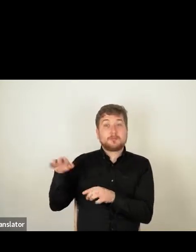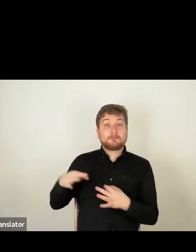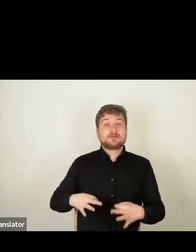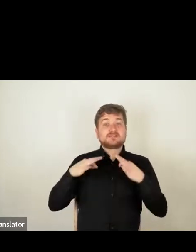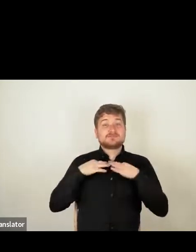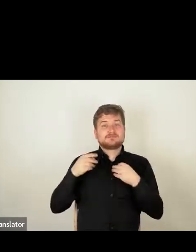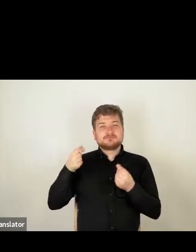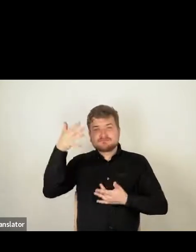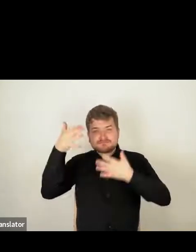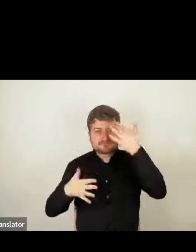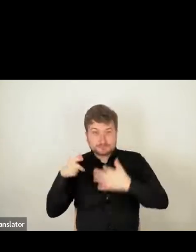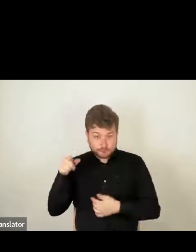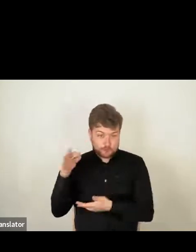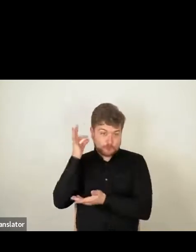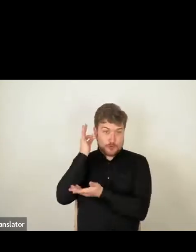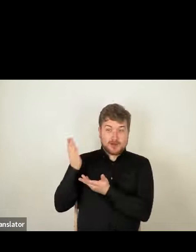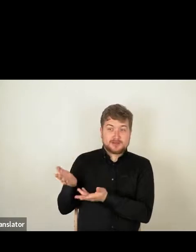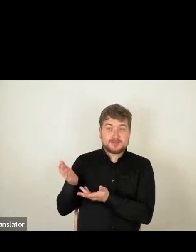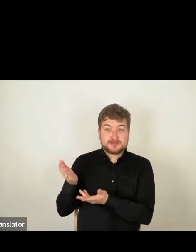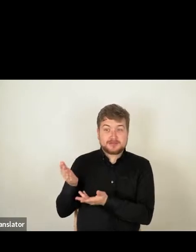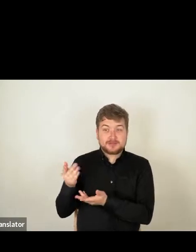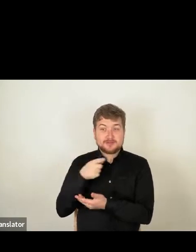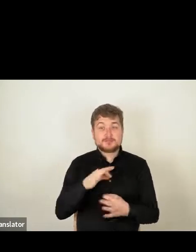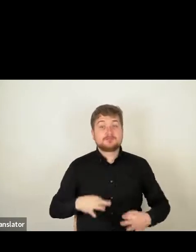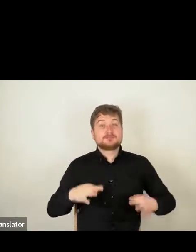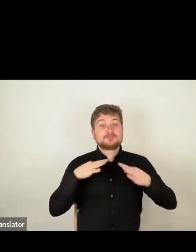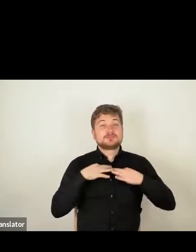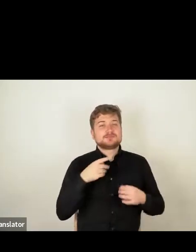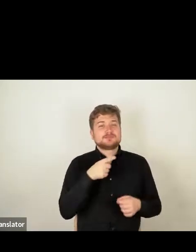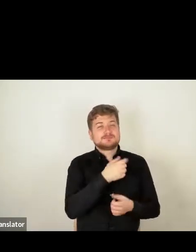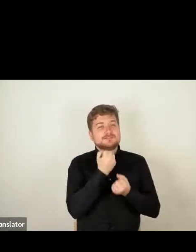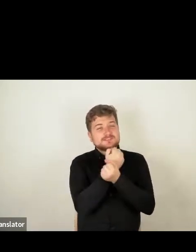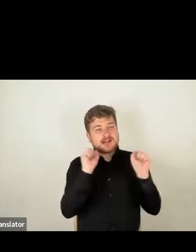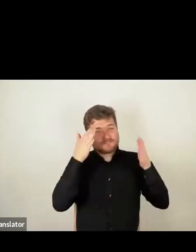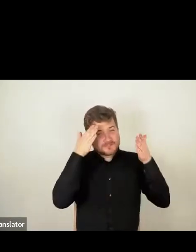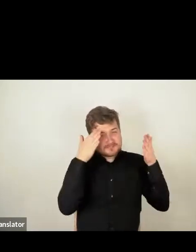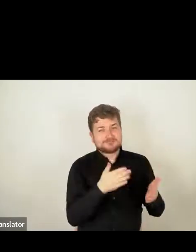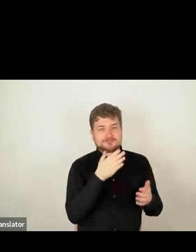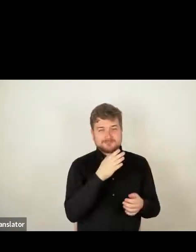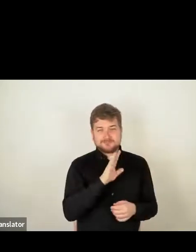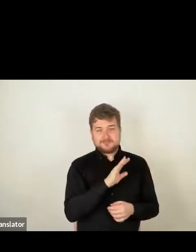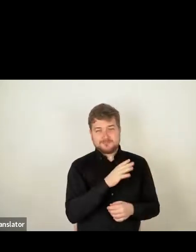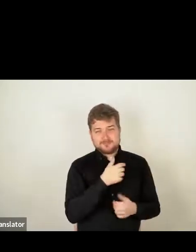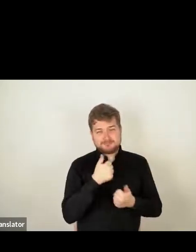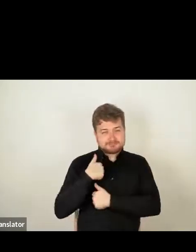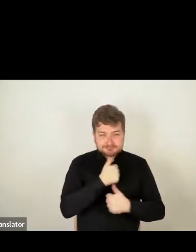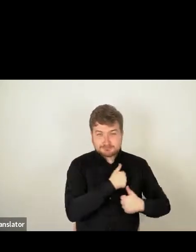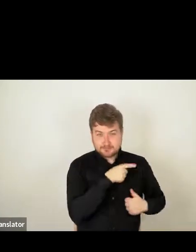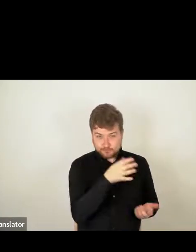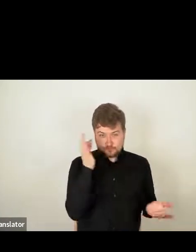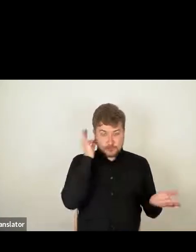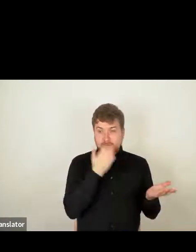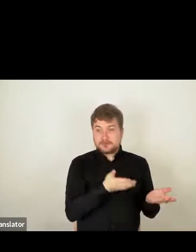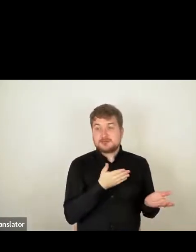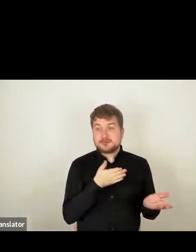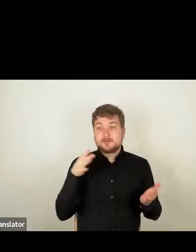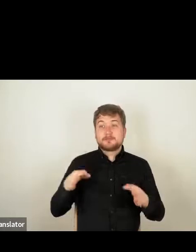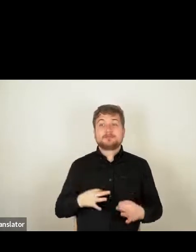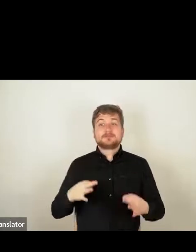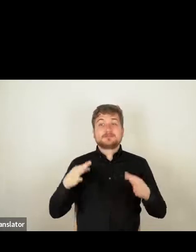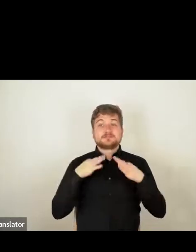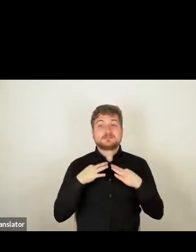defense minister, who is a woman, the foreign affairs minister, who is a woman, and the Department of Gender Equity minister is also a woman.